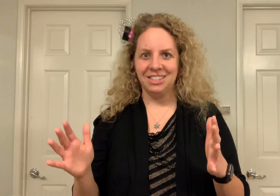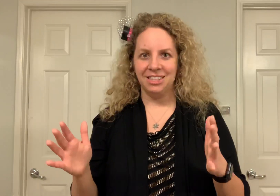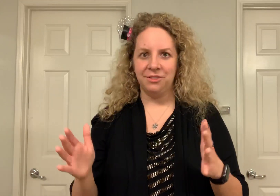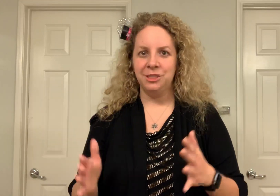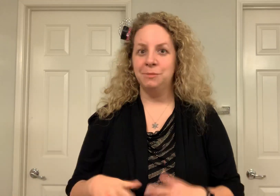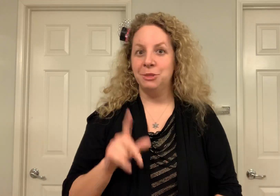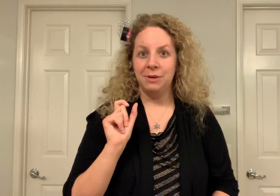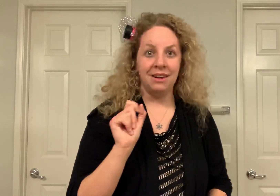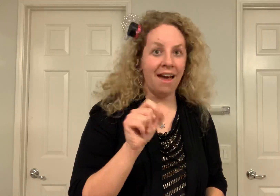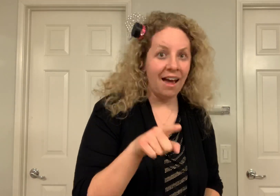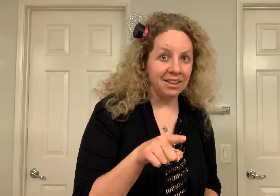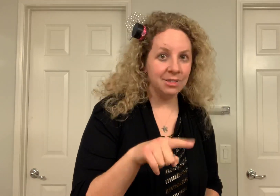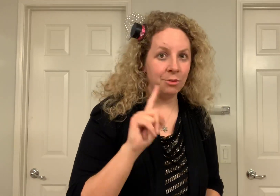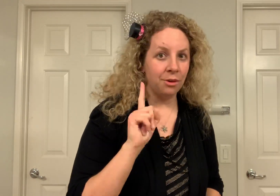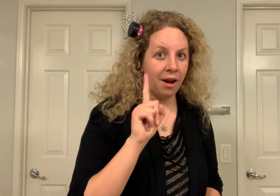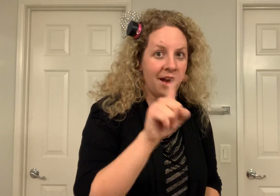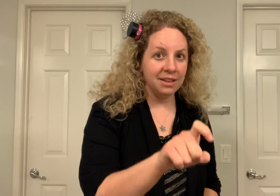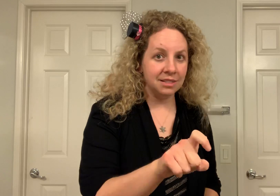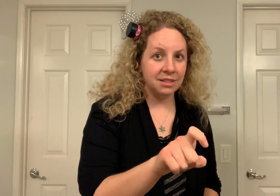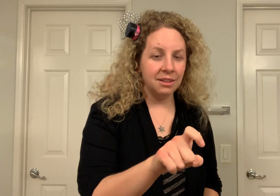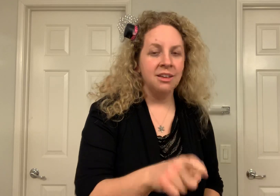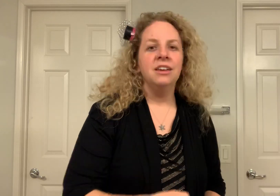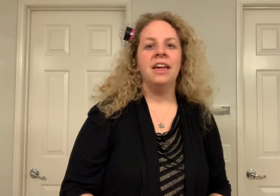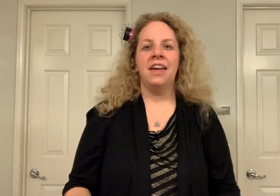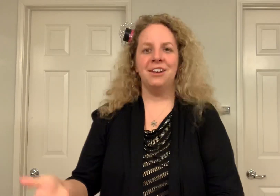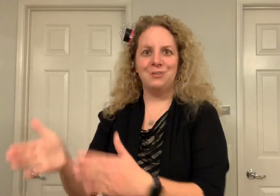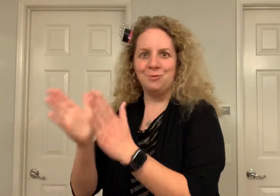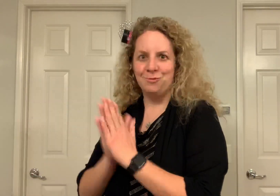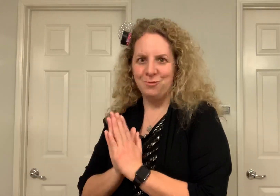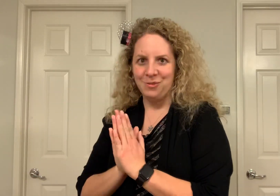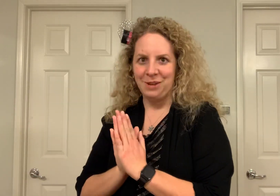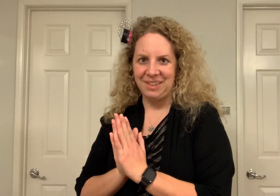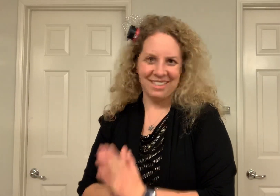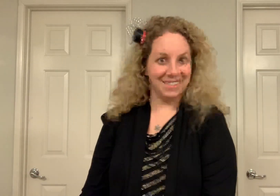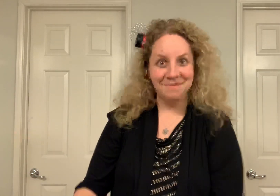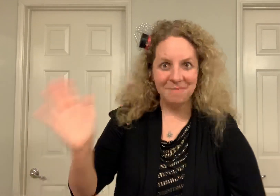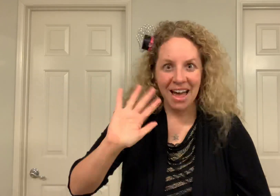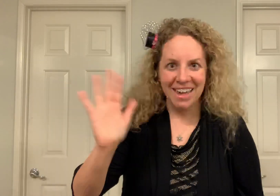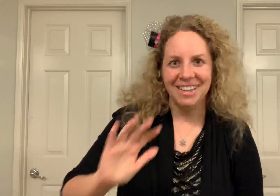is the difference between ask or ask and request. Bye.